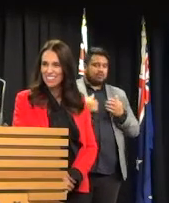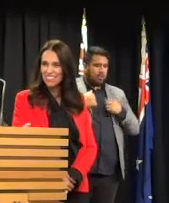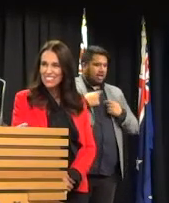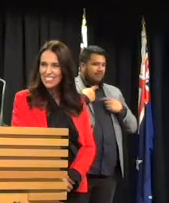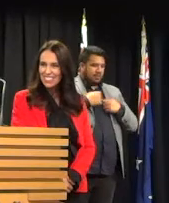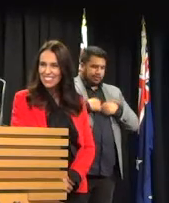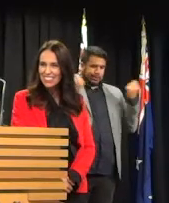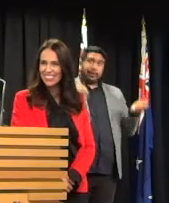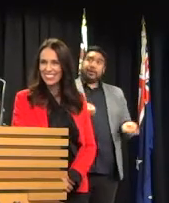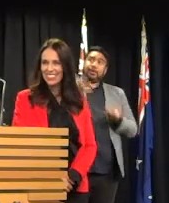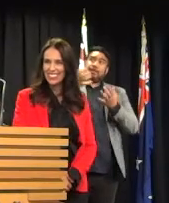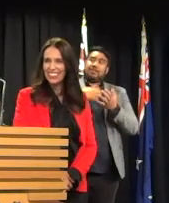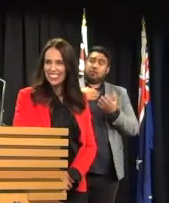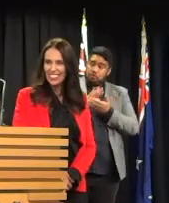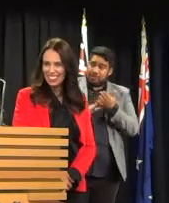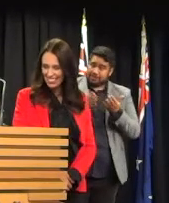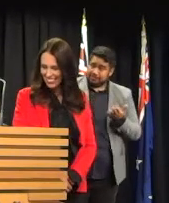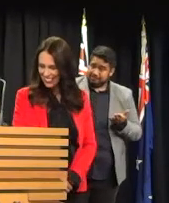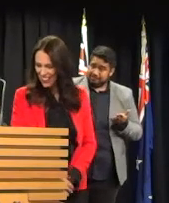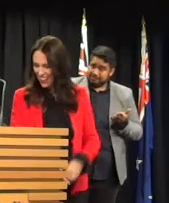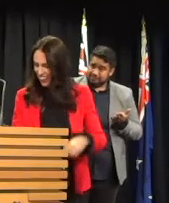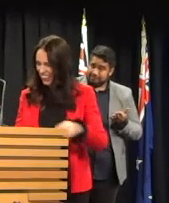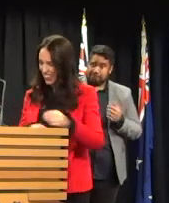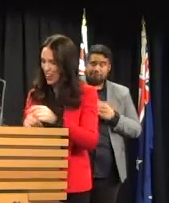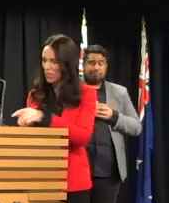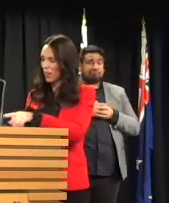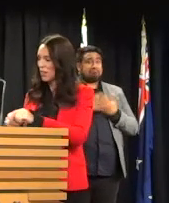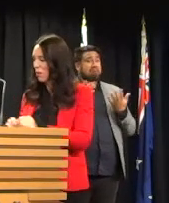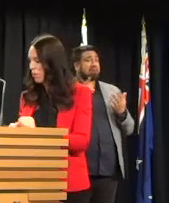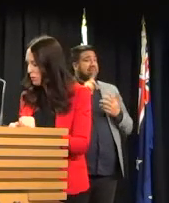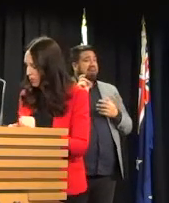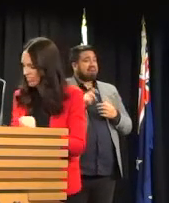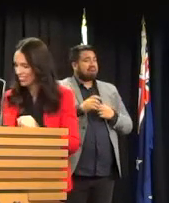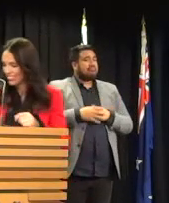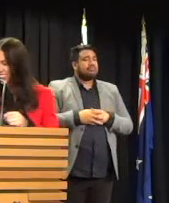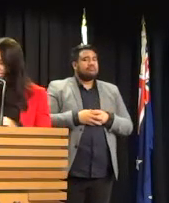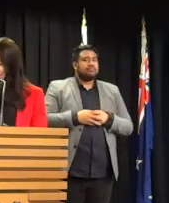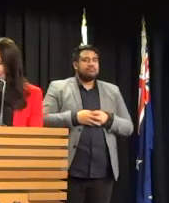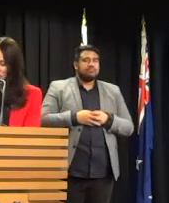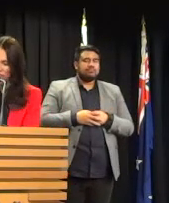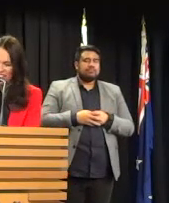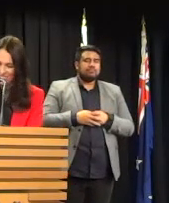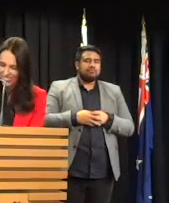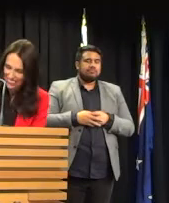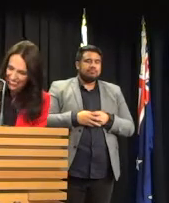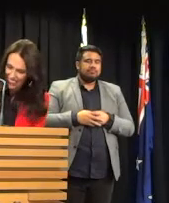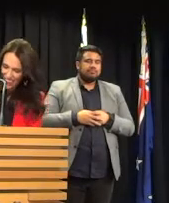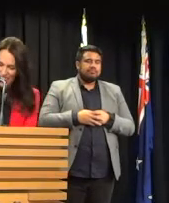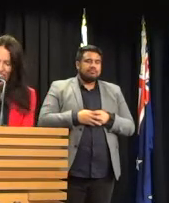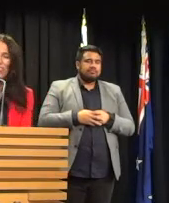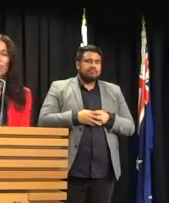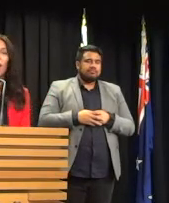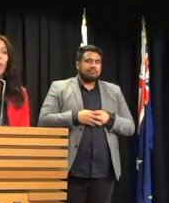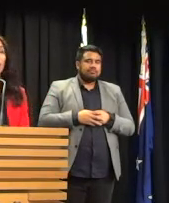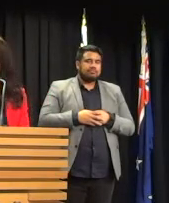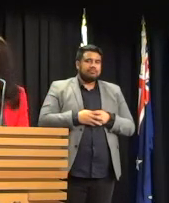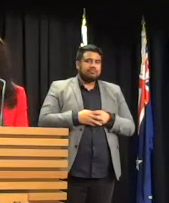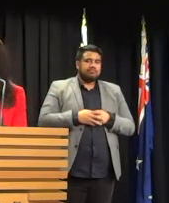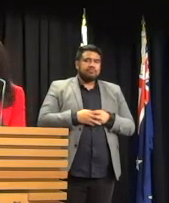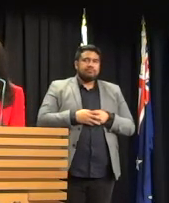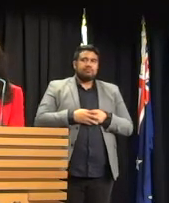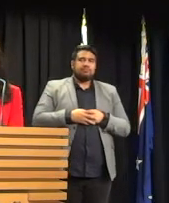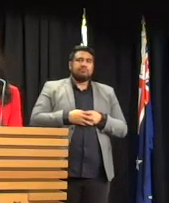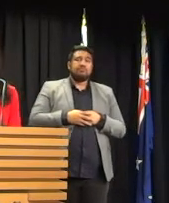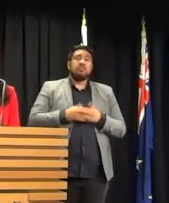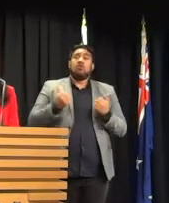to the government? Okay. Might keep my papers. You want- Yeah, okay. All right,